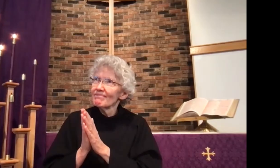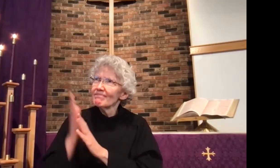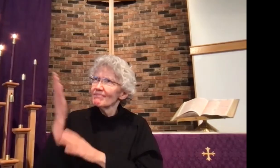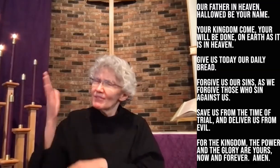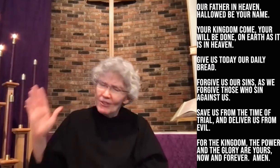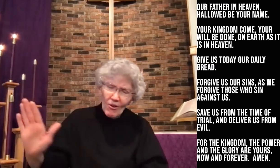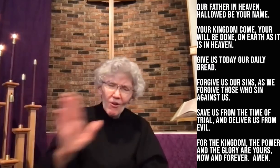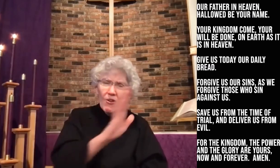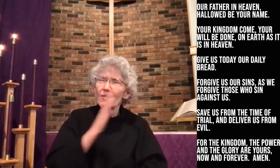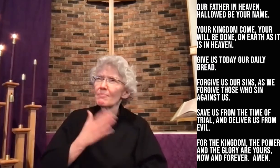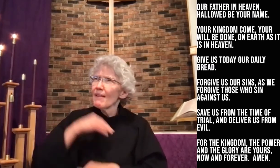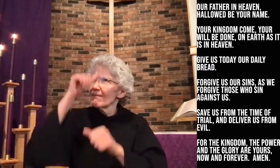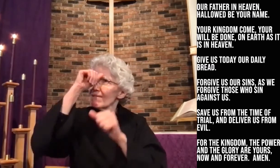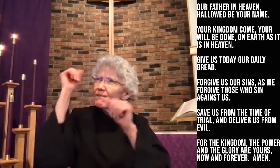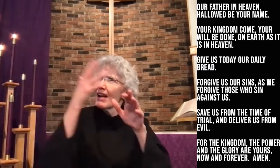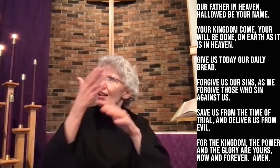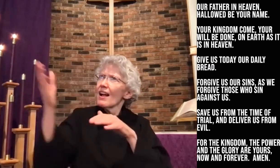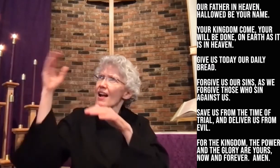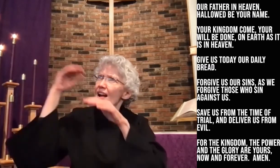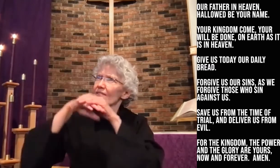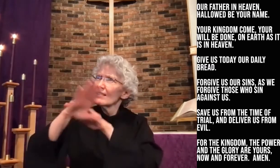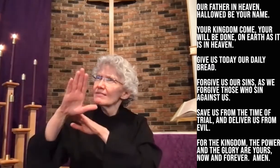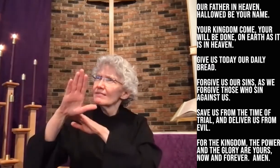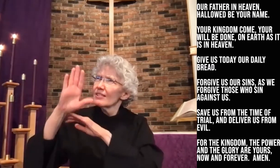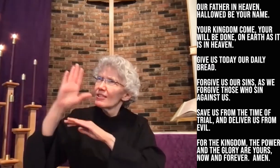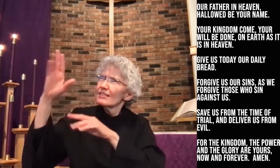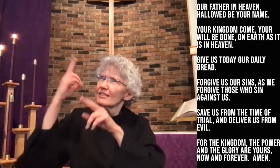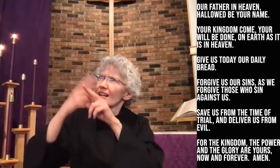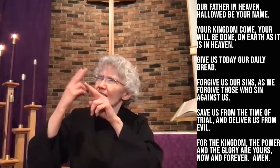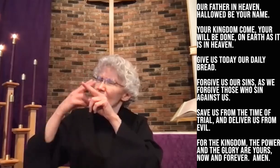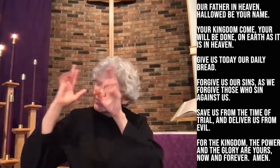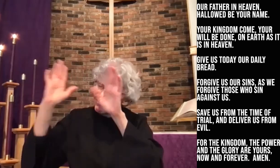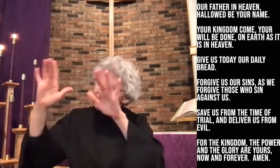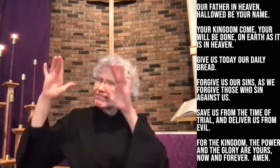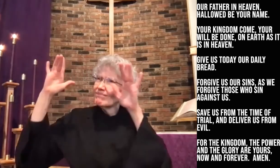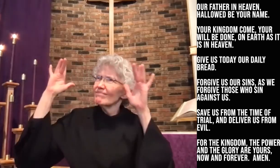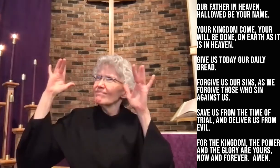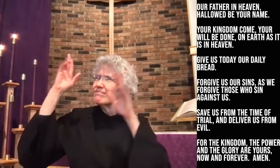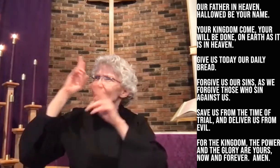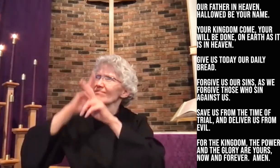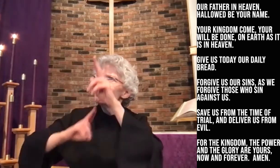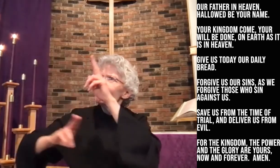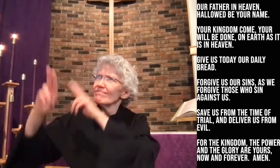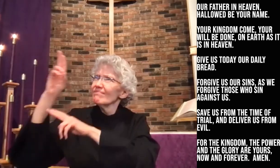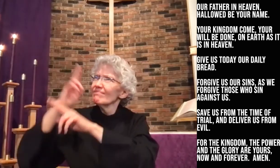And now the Lord's Prayer. We invite you to sign the Lord's Prayer with us. This will not be